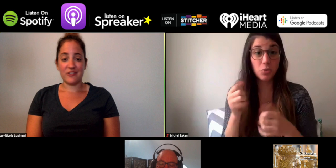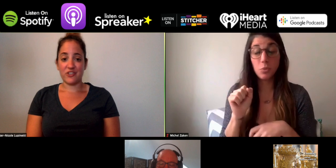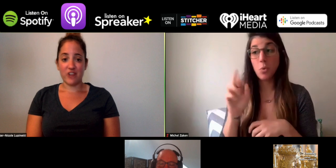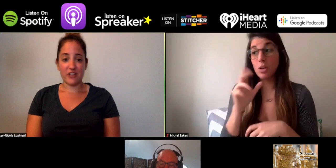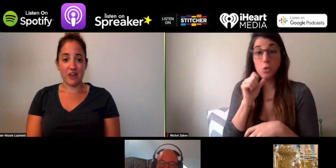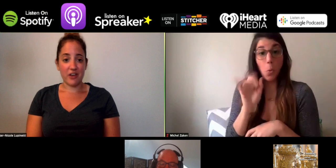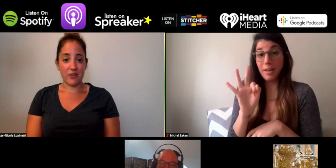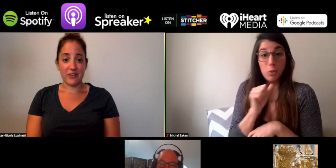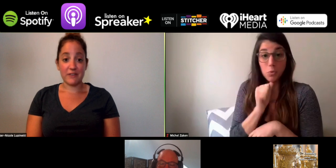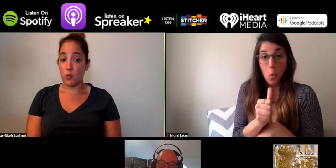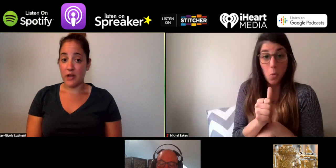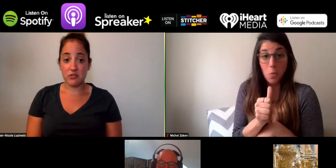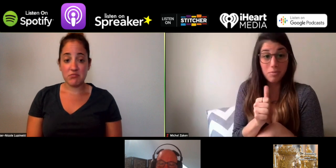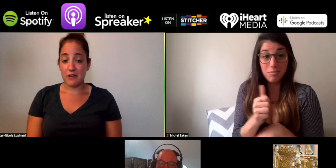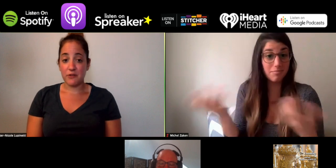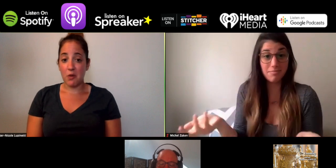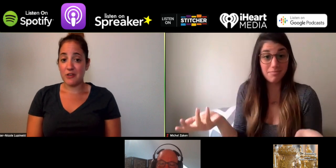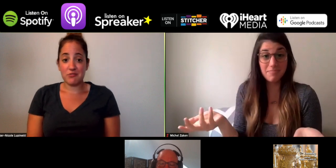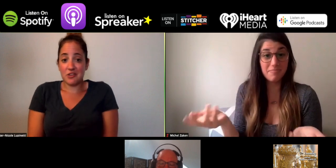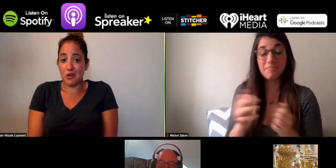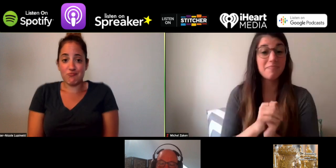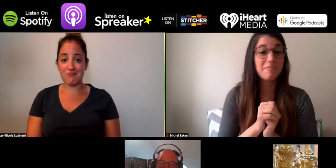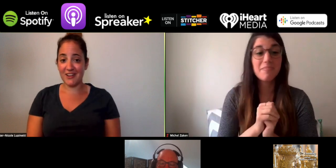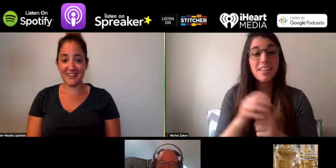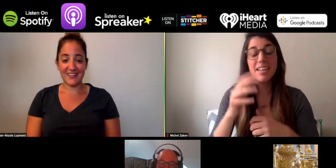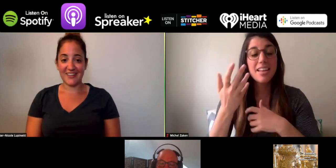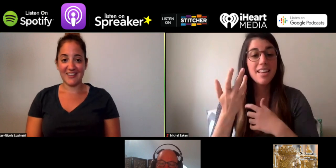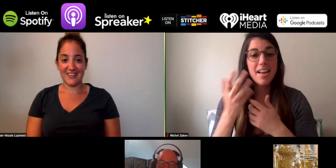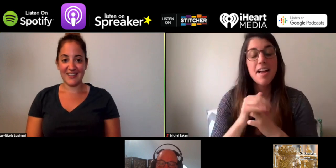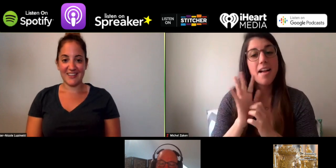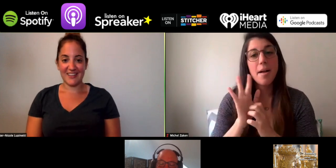Again, just try talking with us if you want to. And if you don't want to, then don't.